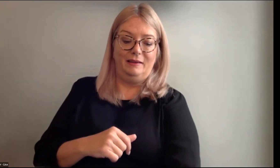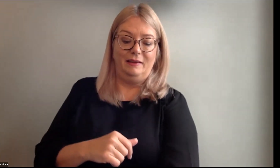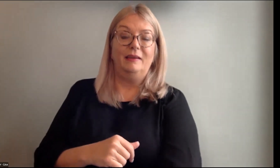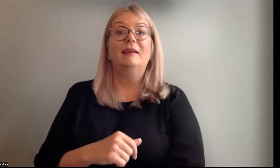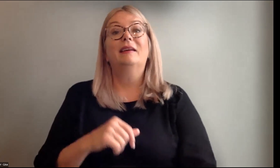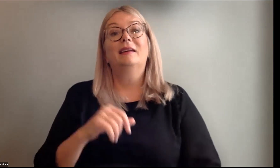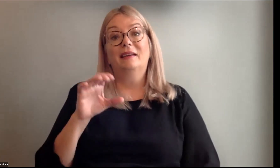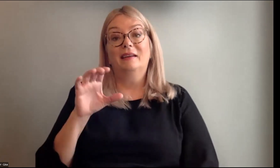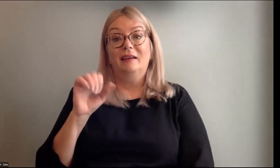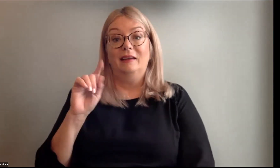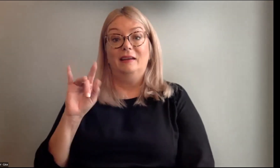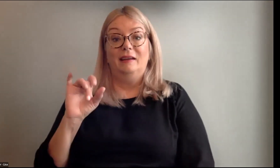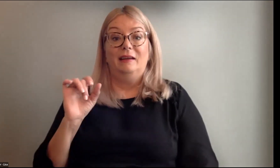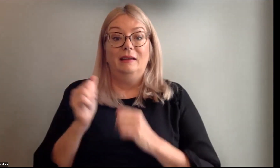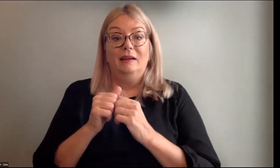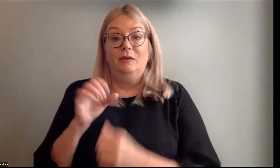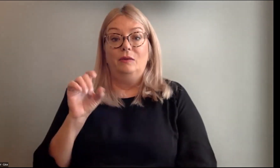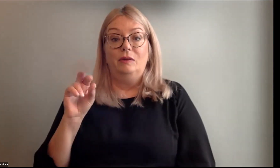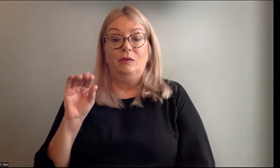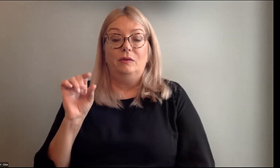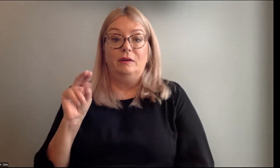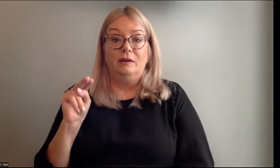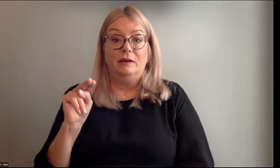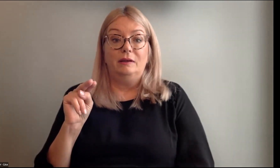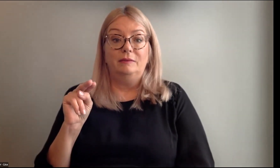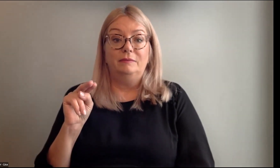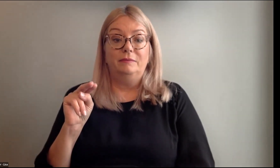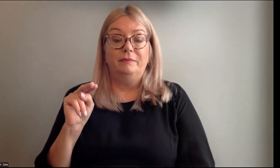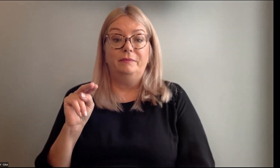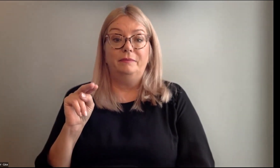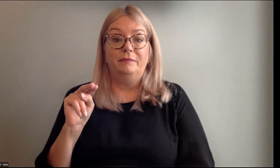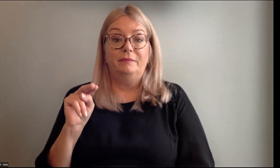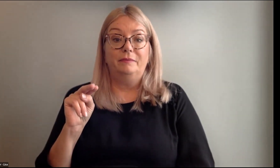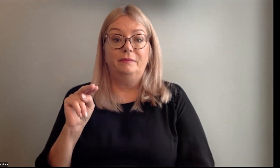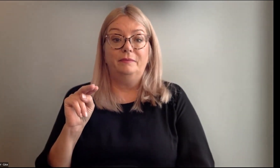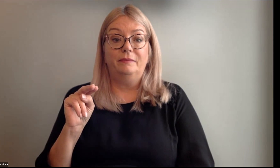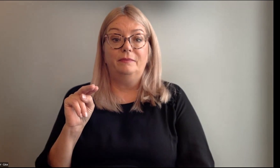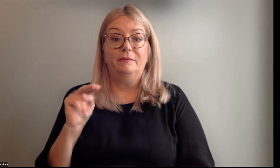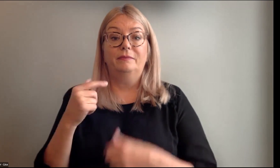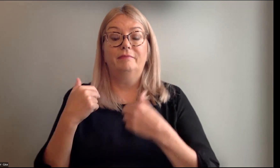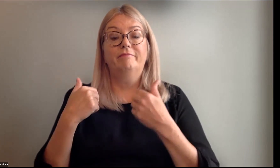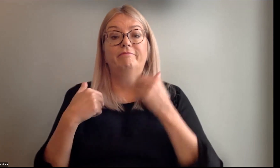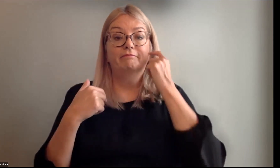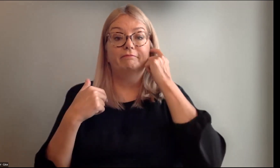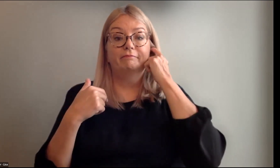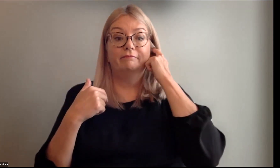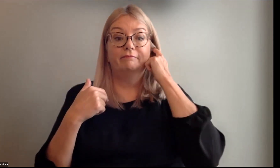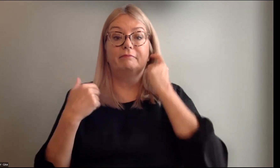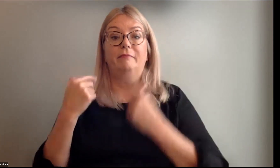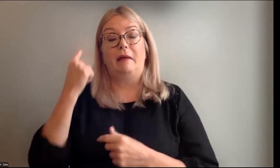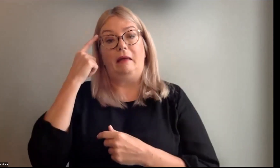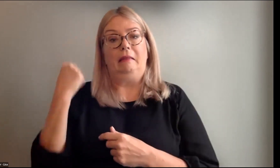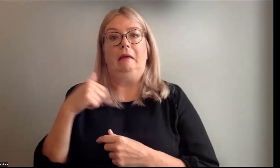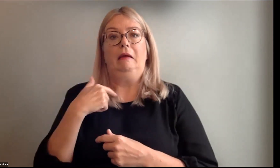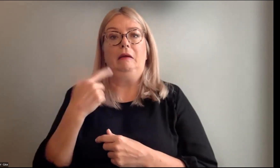Katie Tyson with the Oregon AFL-CIO. Thanks for putting together these listening sessions. I think we've been